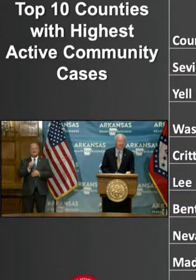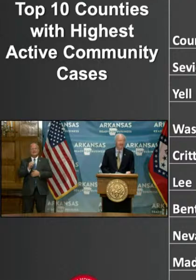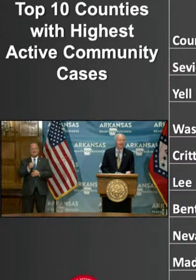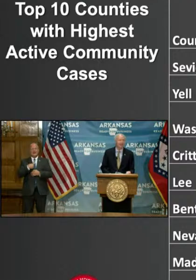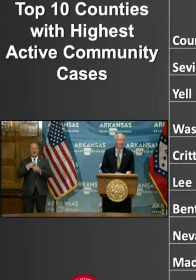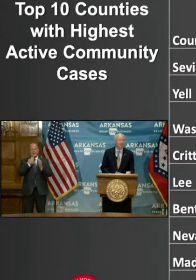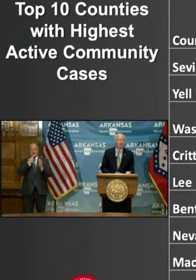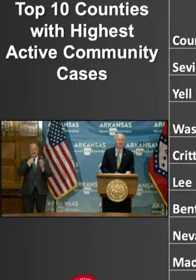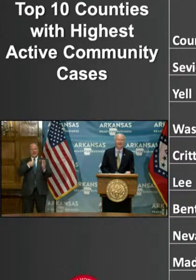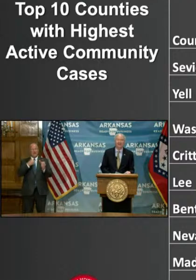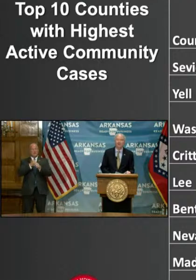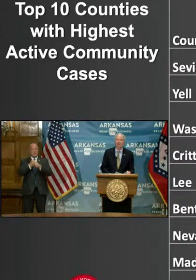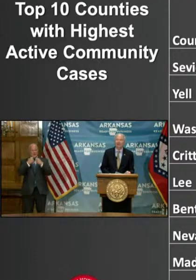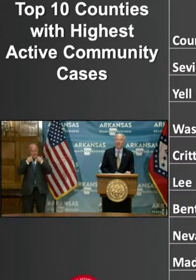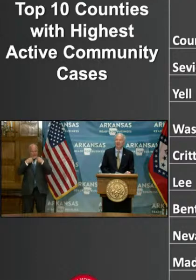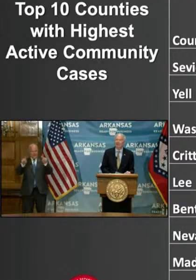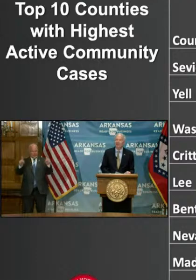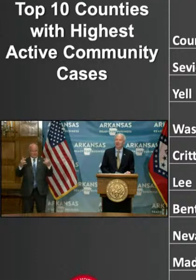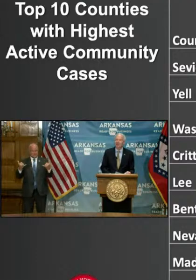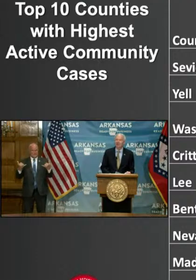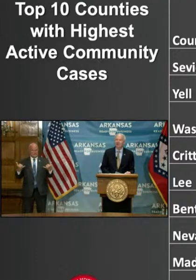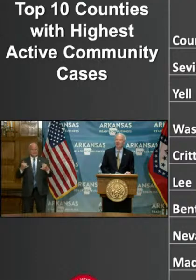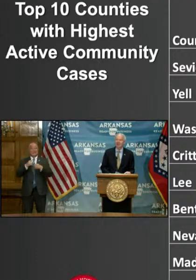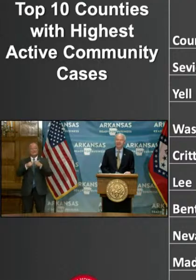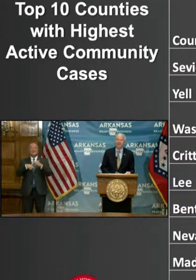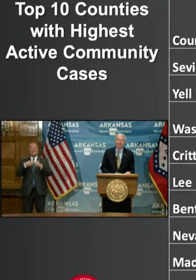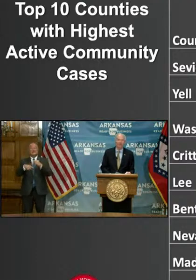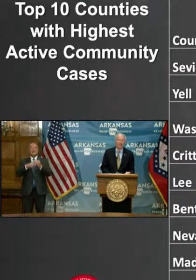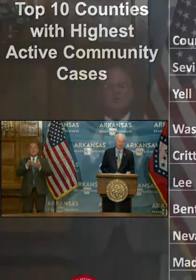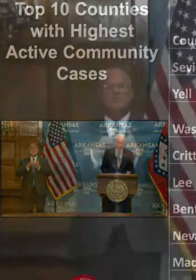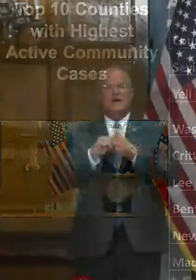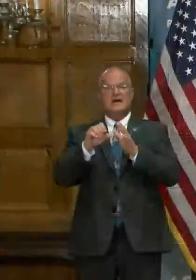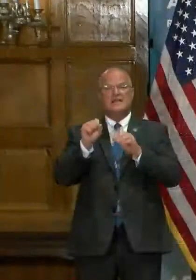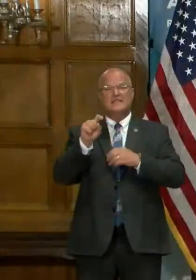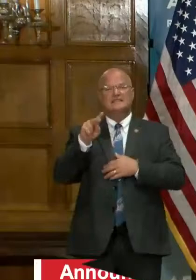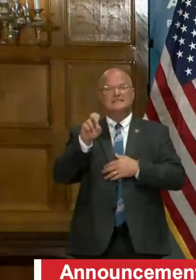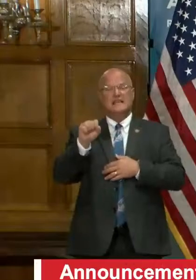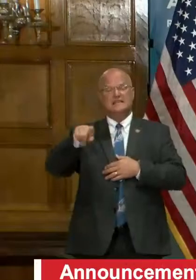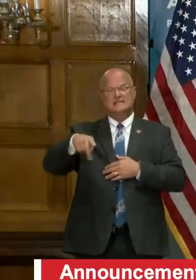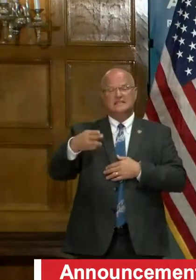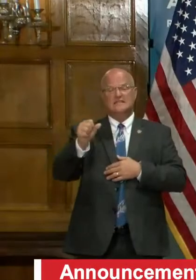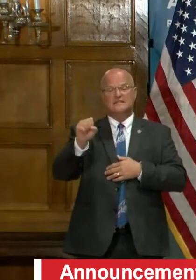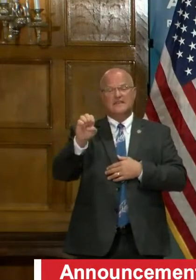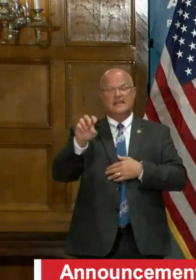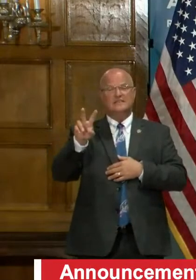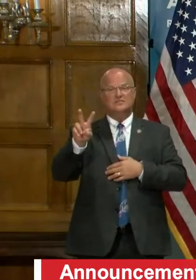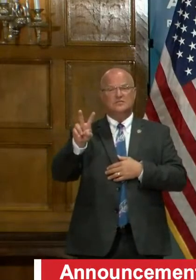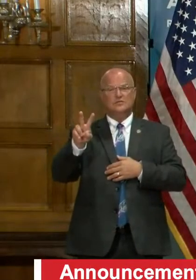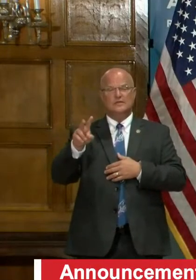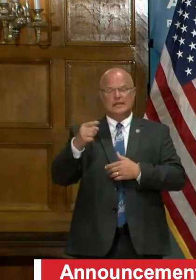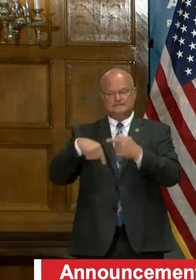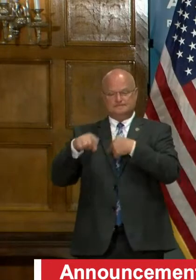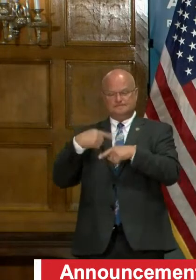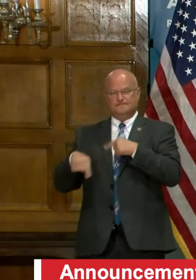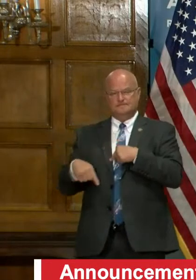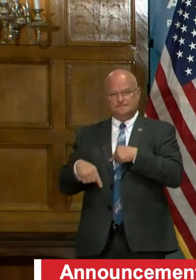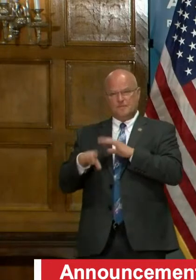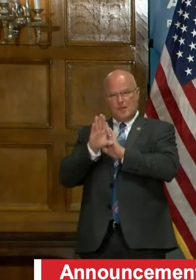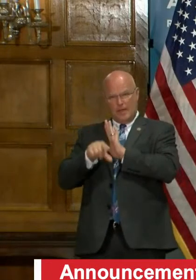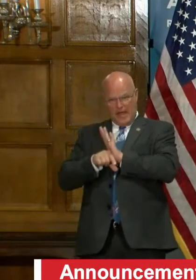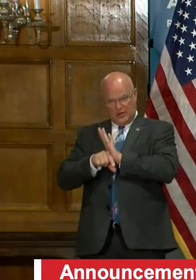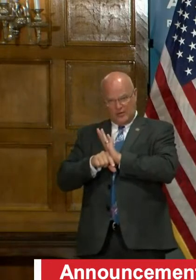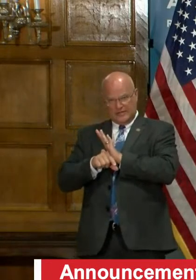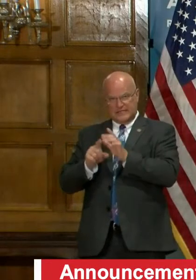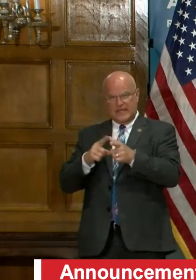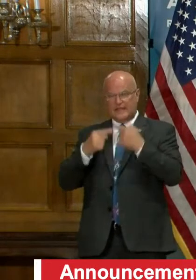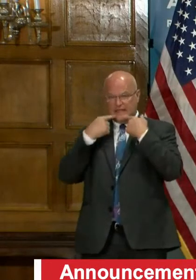I indicated that I was going to make an announcement today about the status of Phase 2. Let me give a background first, and then I'll